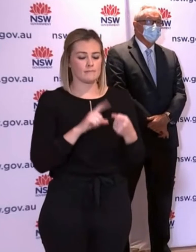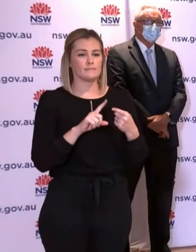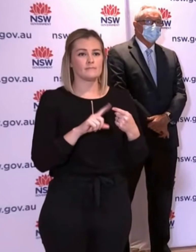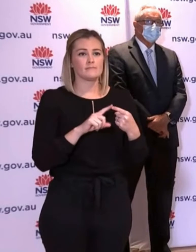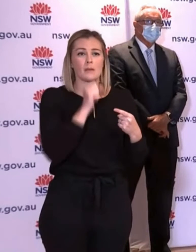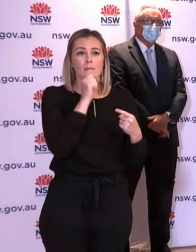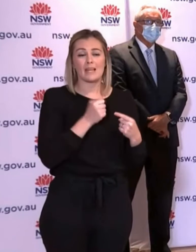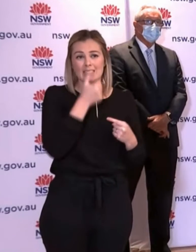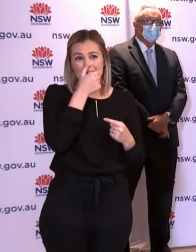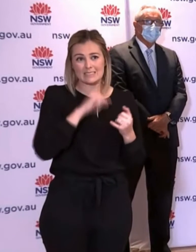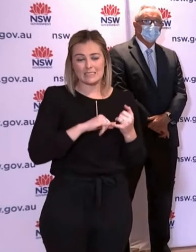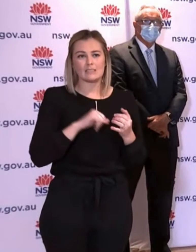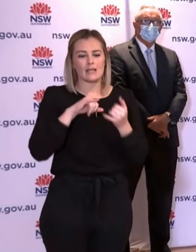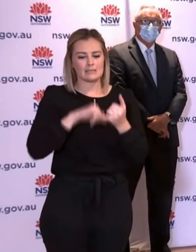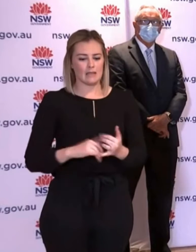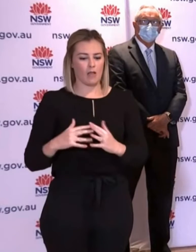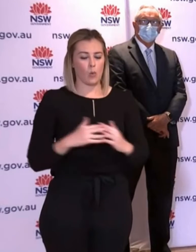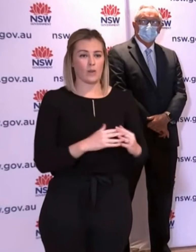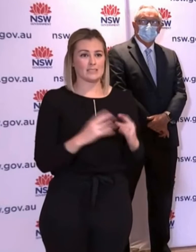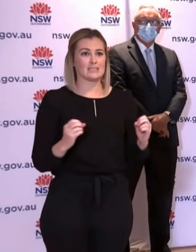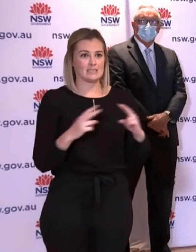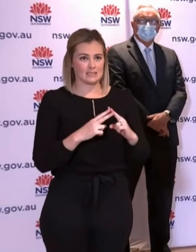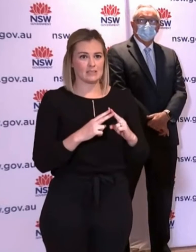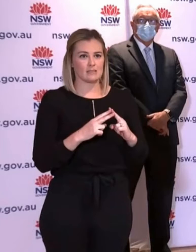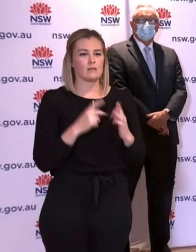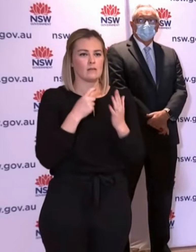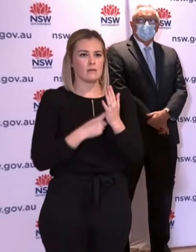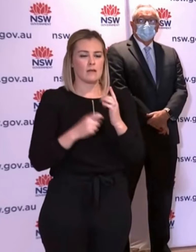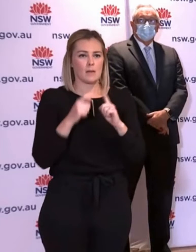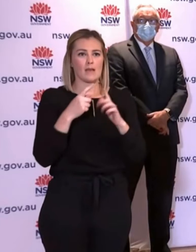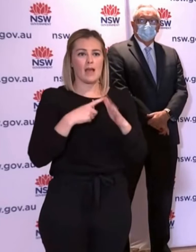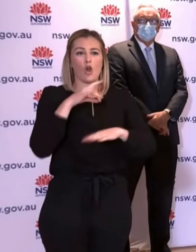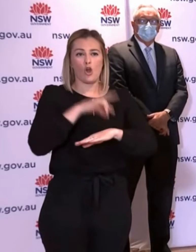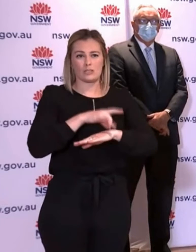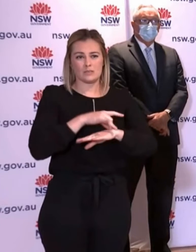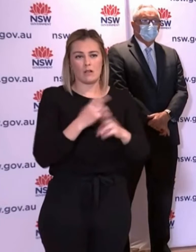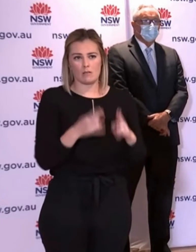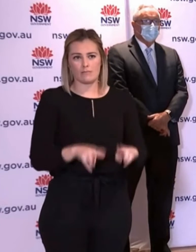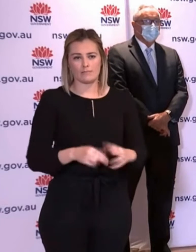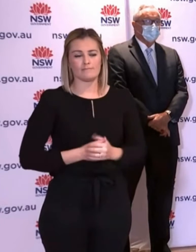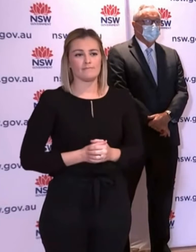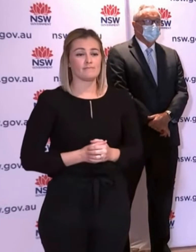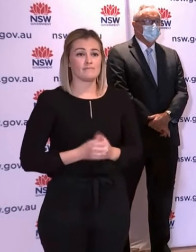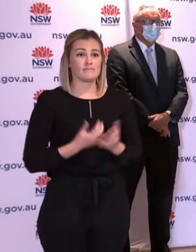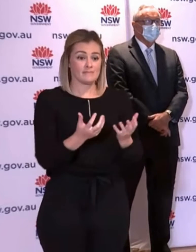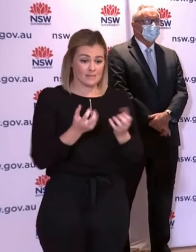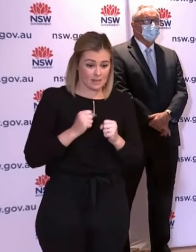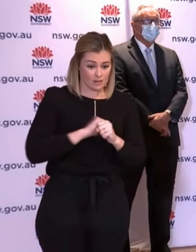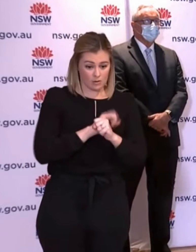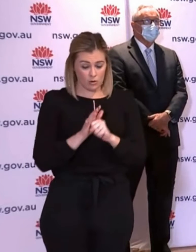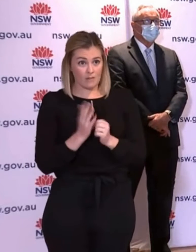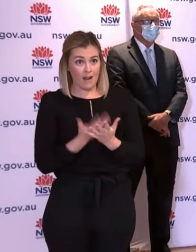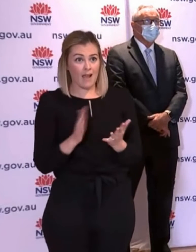60s from southwestern Sydney who passed away at Royal Prince Alfred Hospital. He acquired his infection at